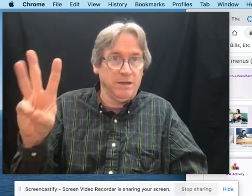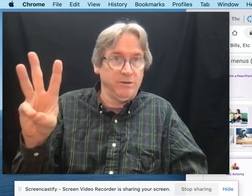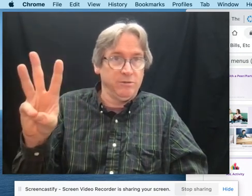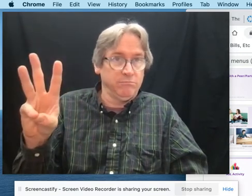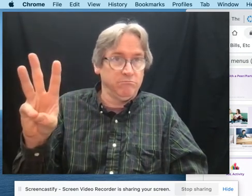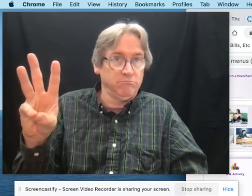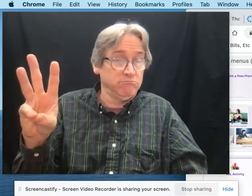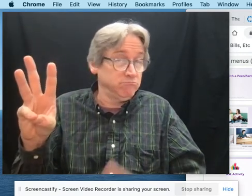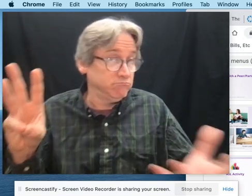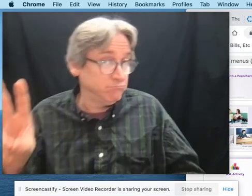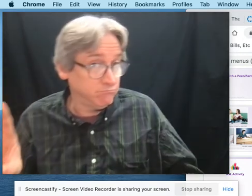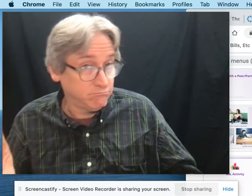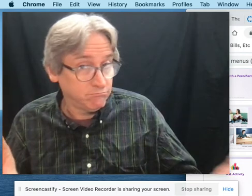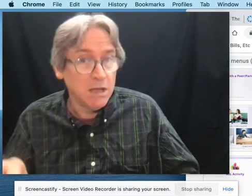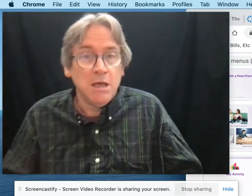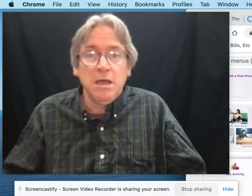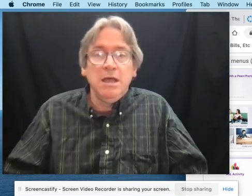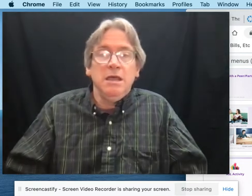M-I-N-N-O-W.